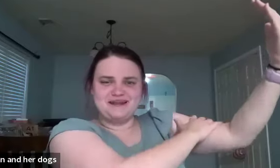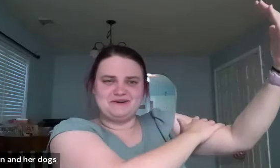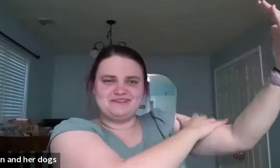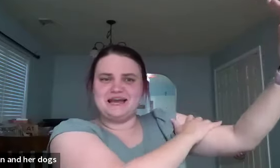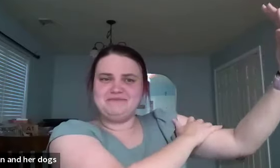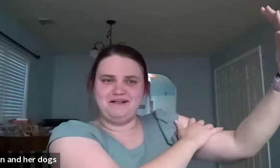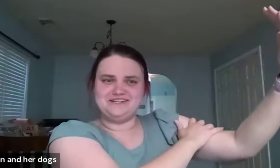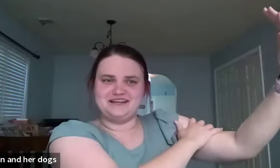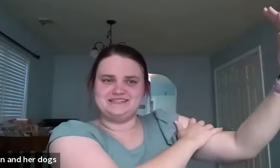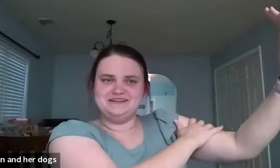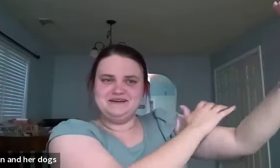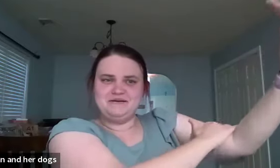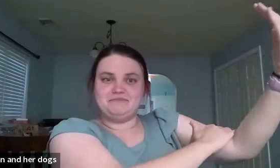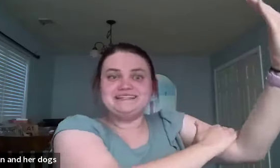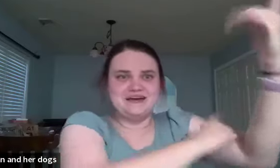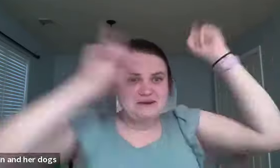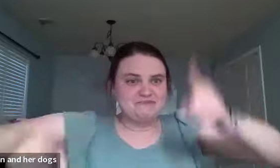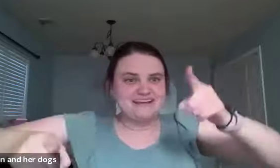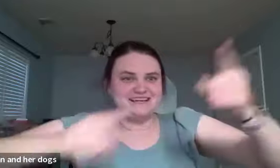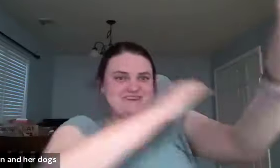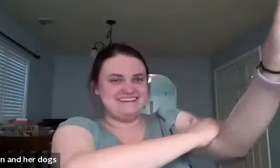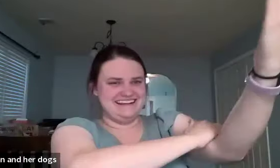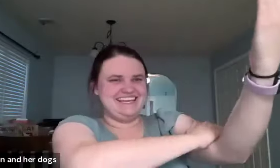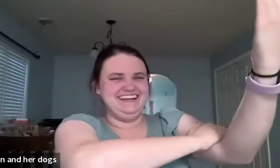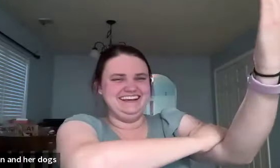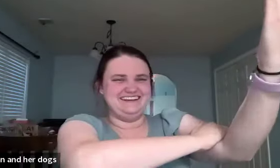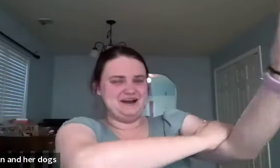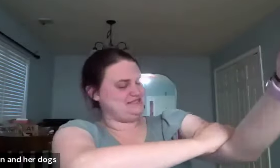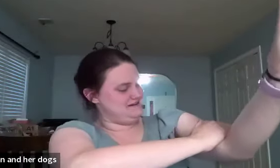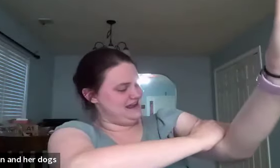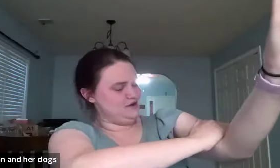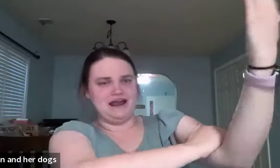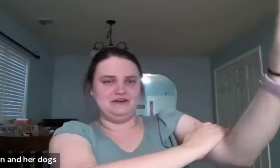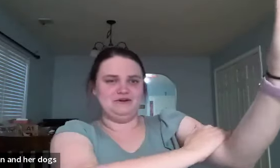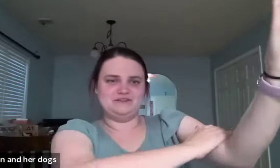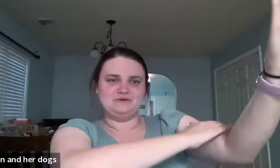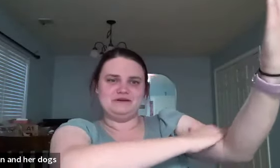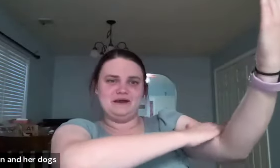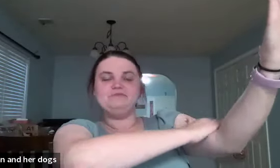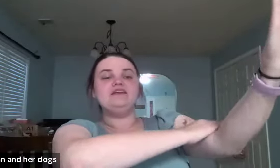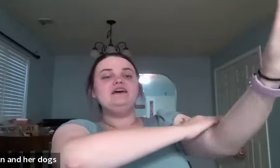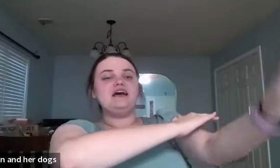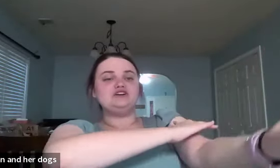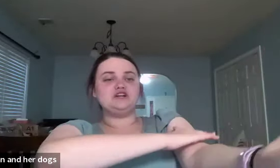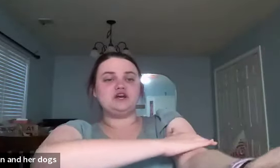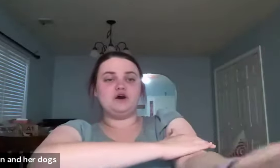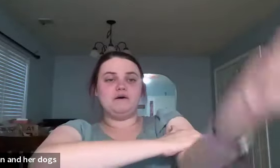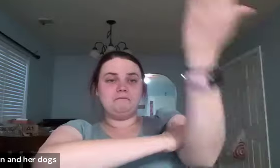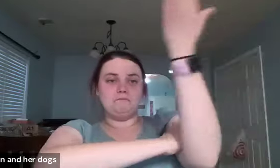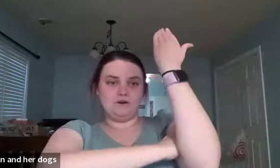body part it is. I apologize. Bicep, there it is. I'm staring at it going, I don't know this word right now. And you're going to go